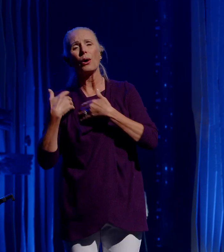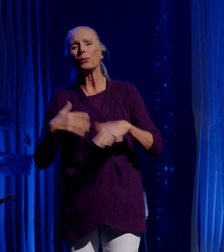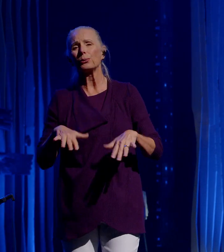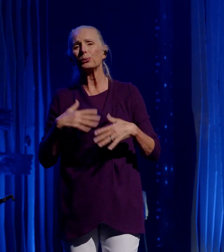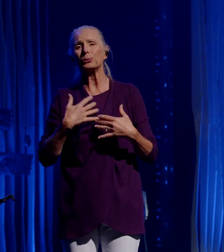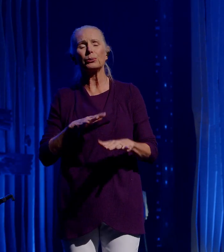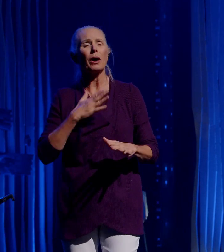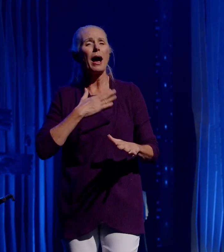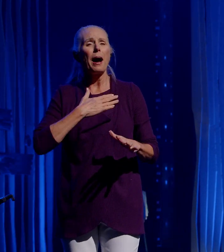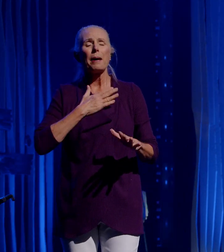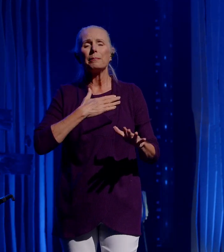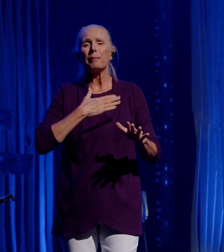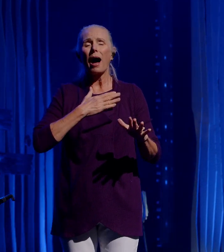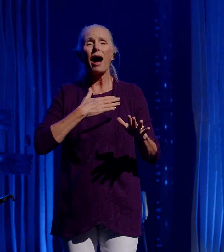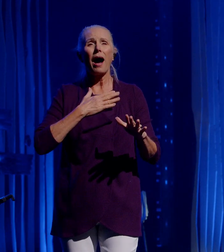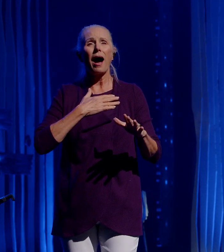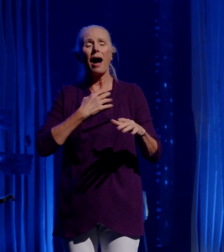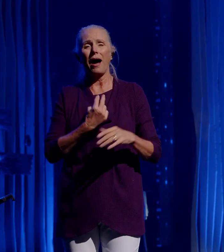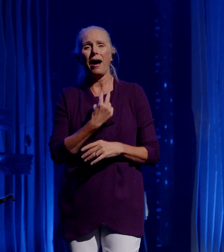Yeah. It was my